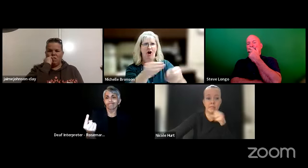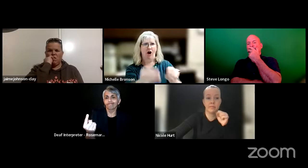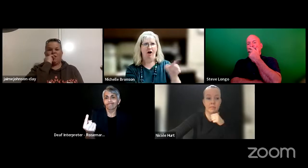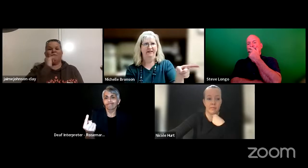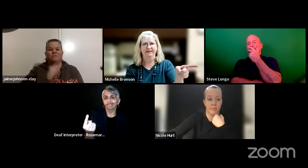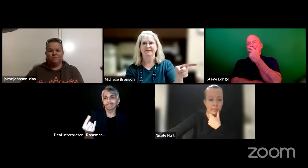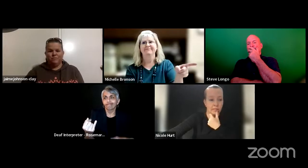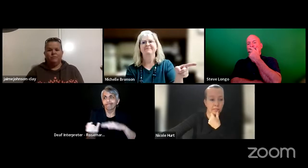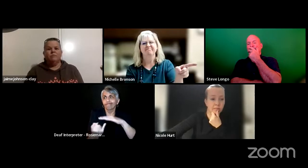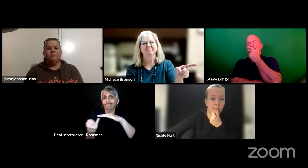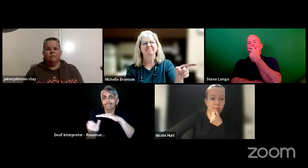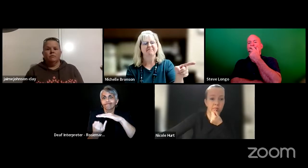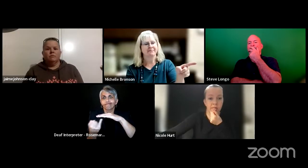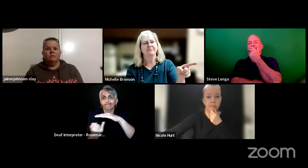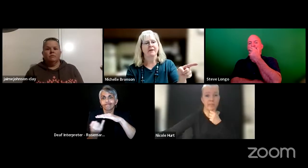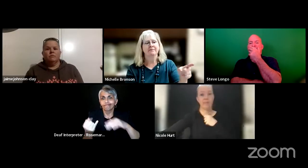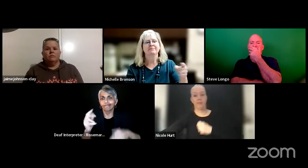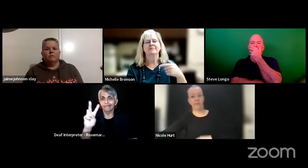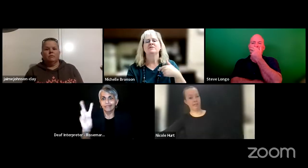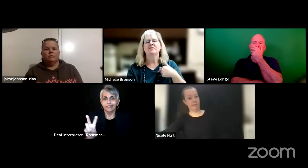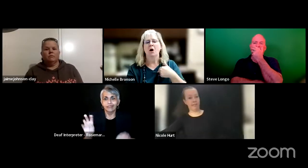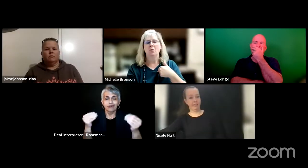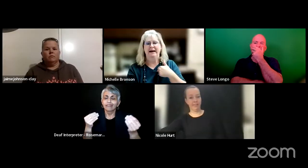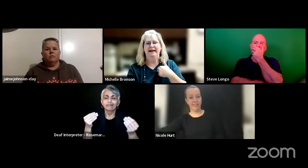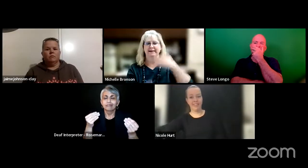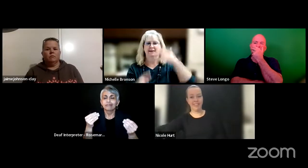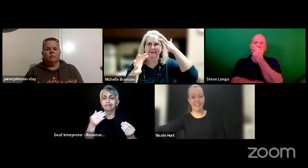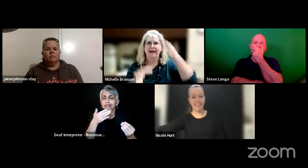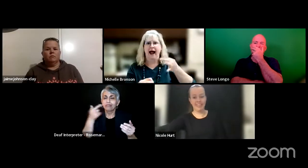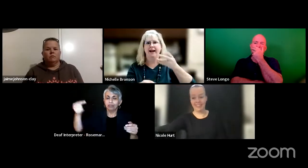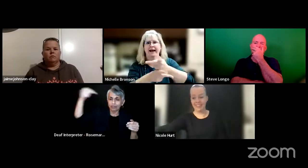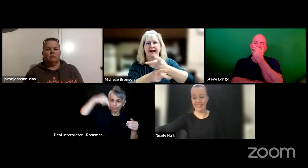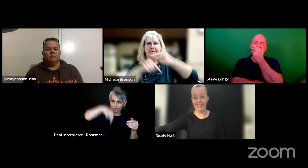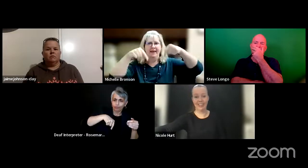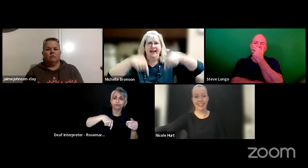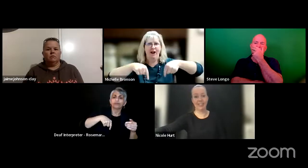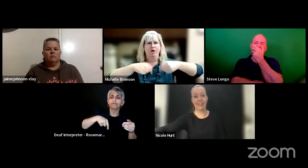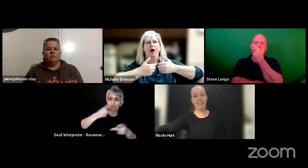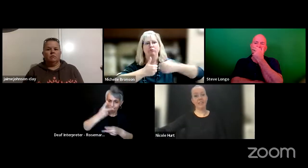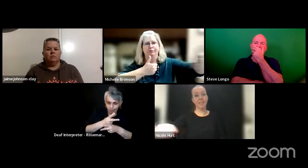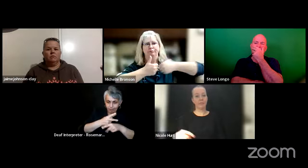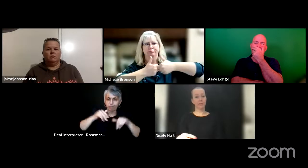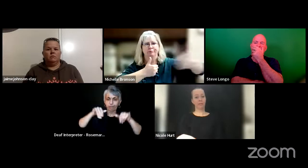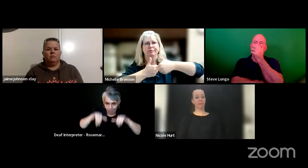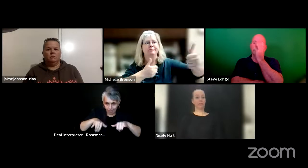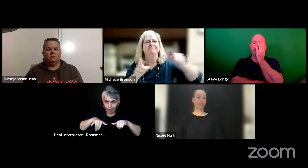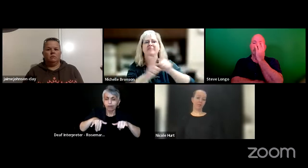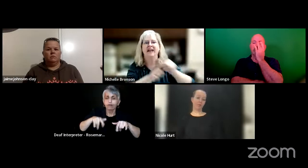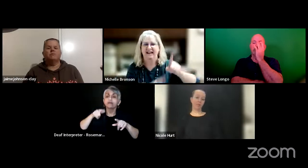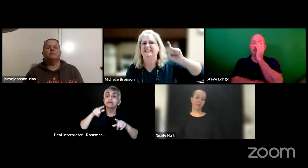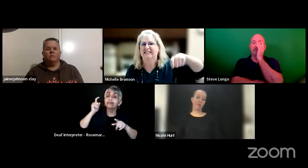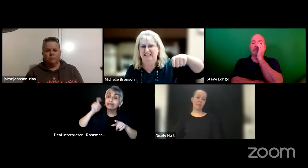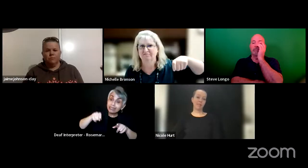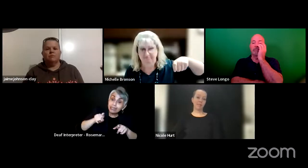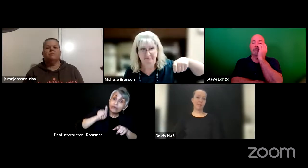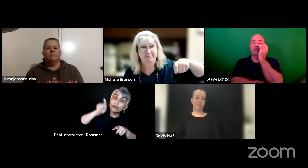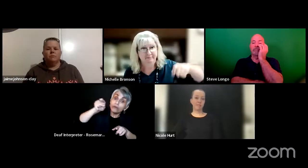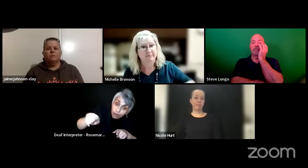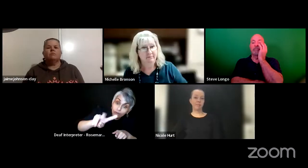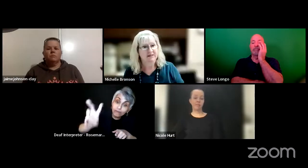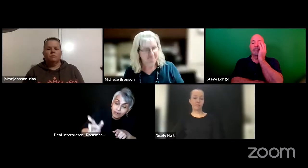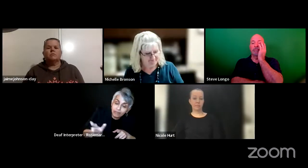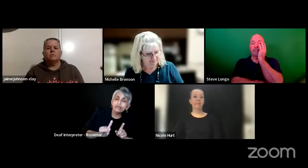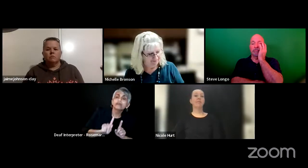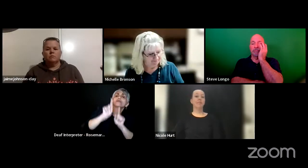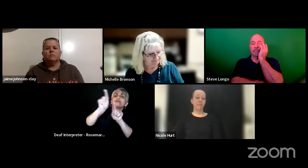more readily than if they are housed in one of the outreach offices. So we decided to keep that position here